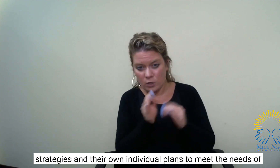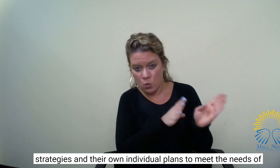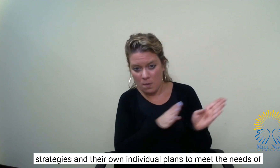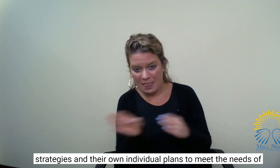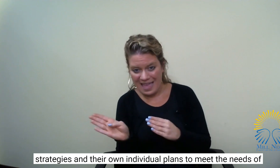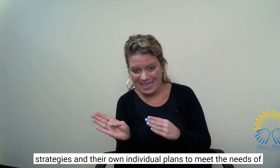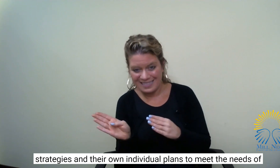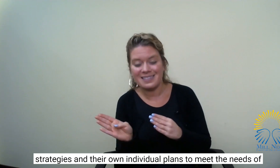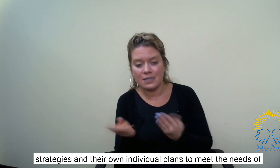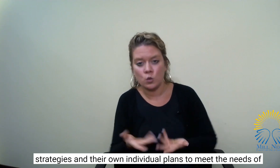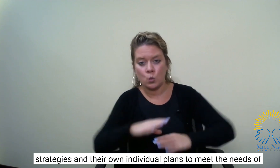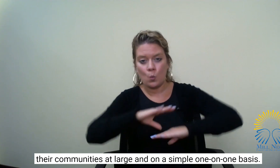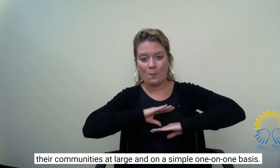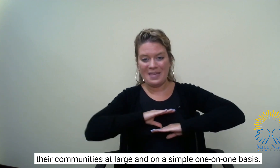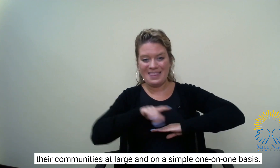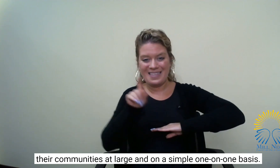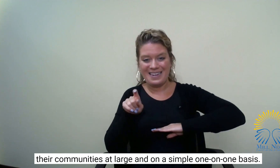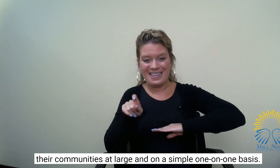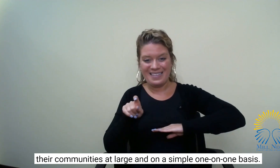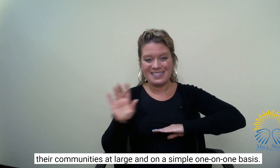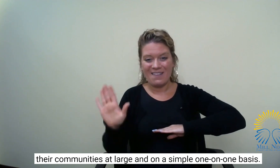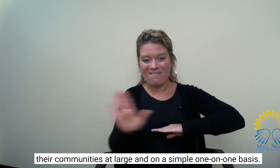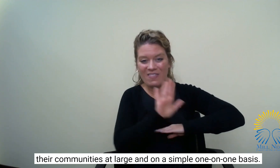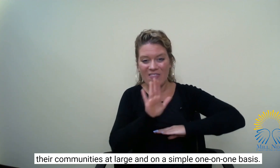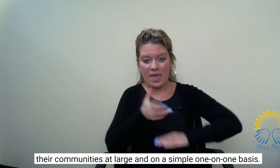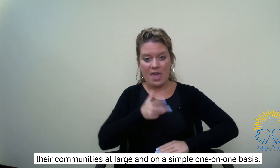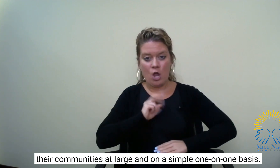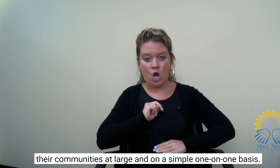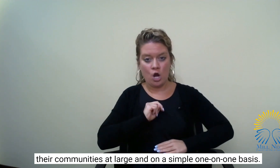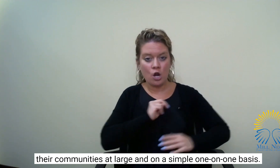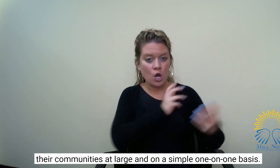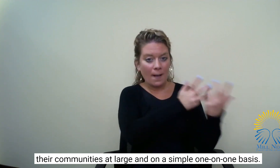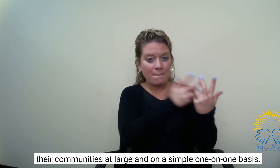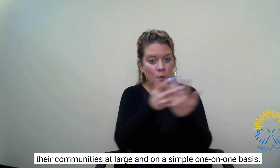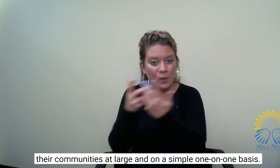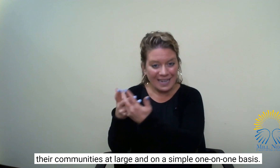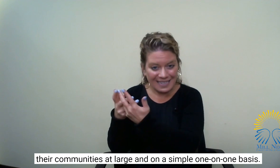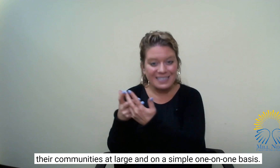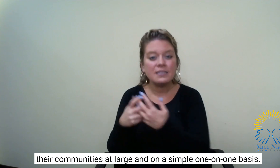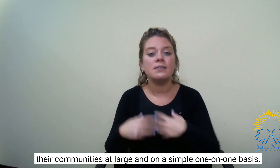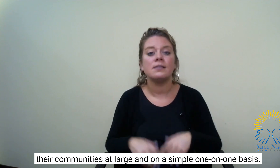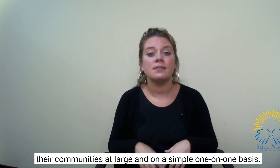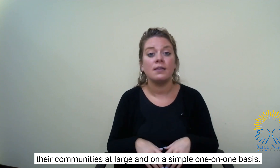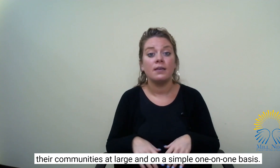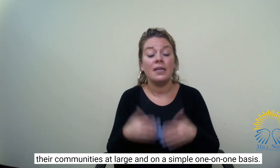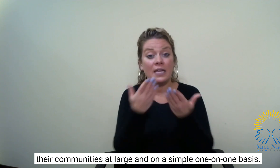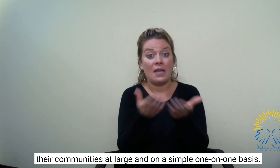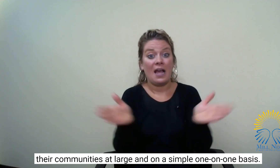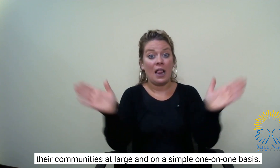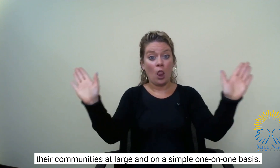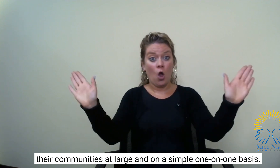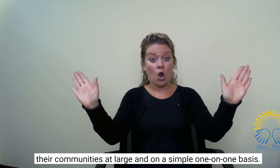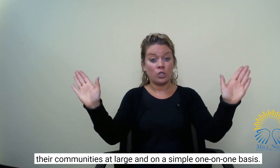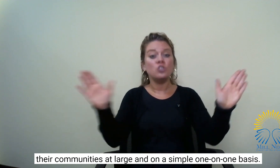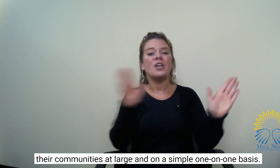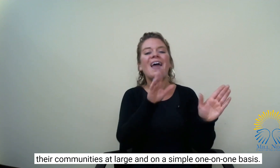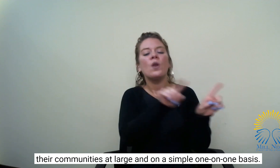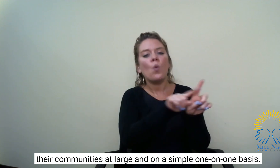meet the needs of their communities at large and on a simple